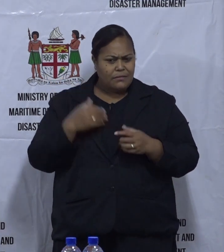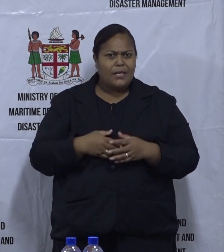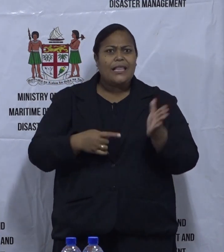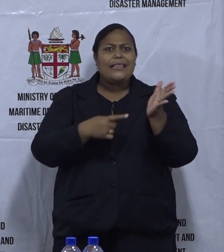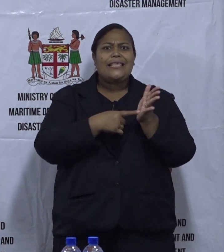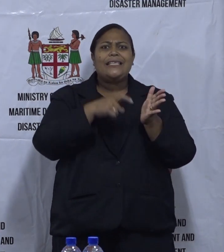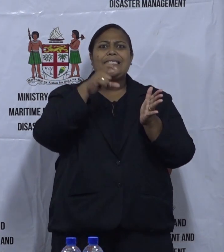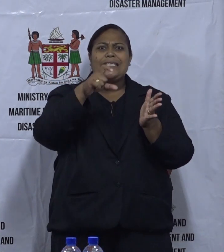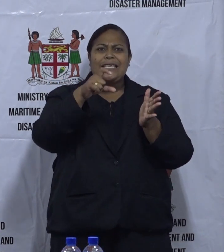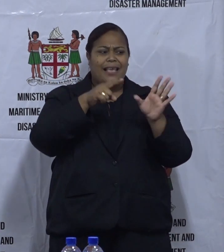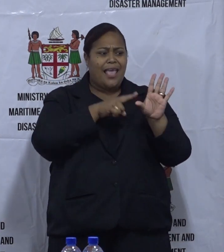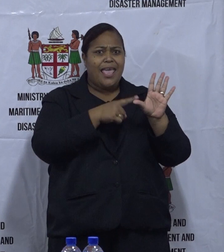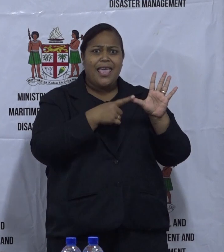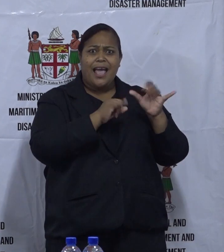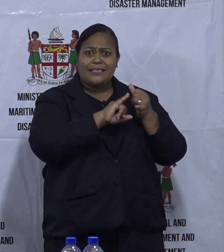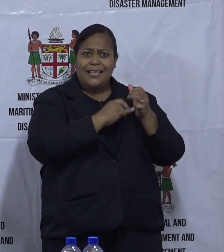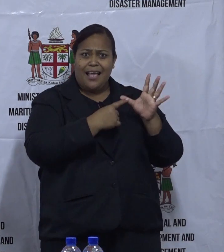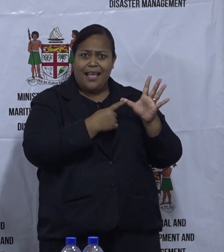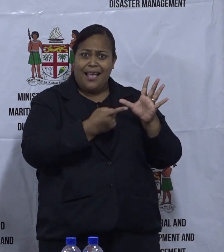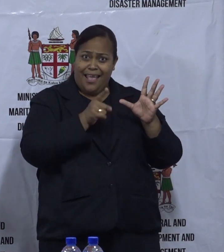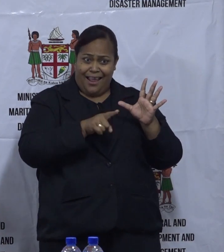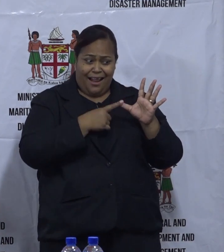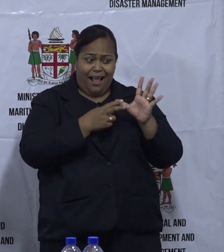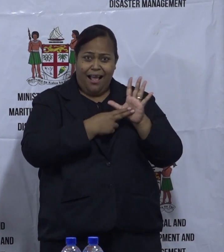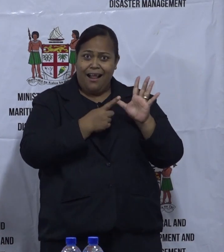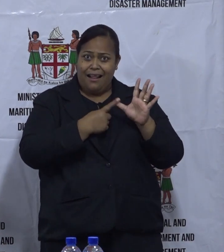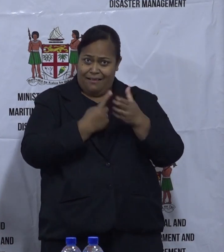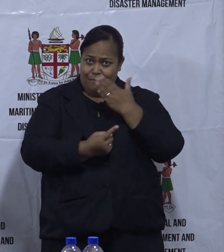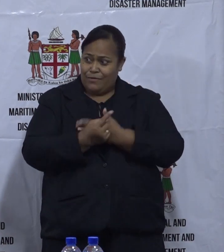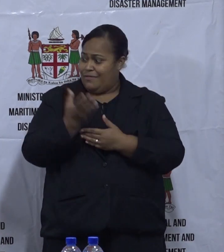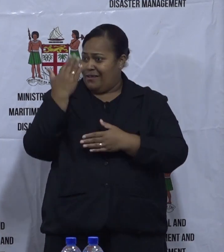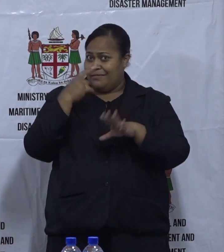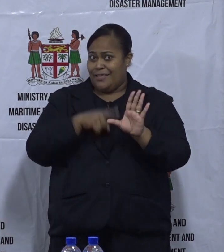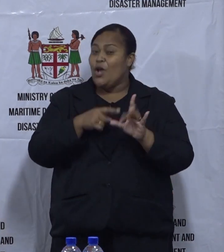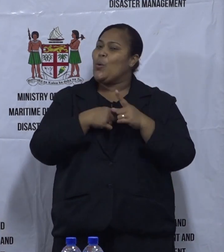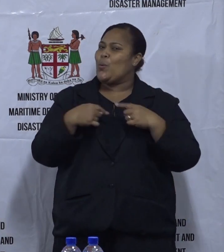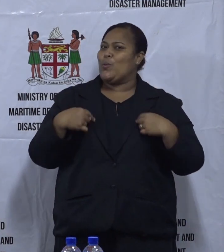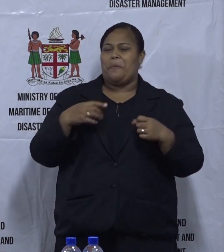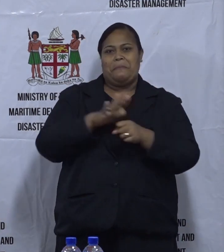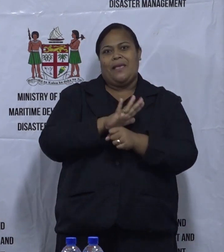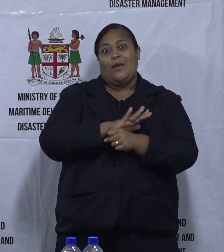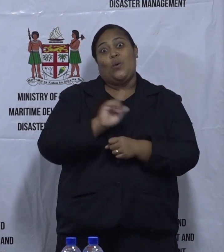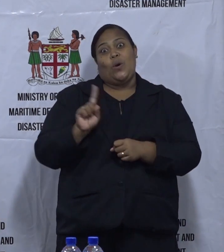tropical cyclone Yasa and Nana, we have developed the